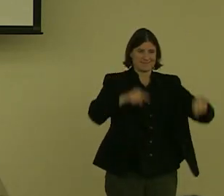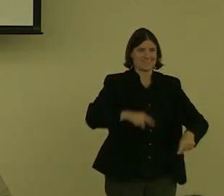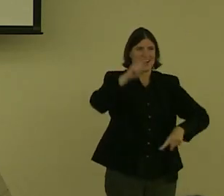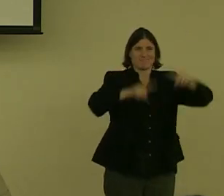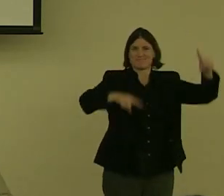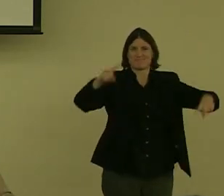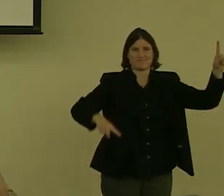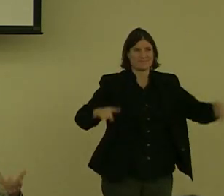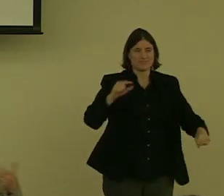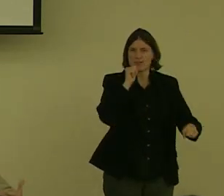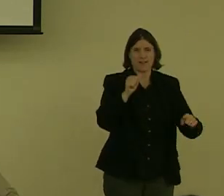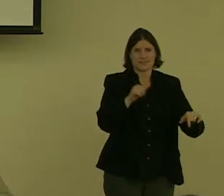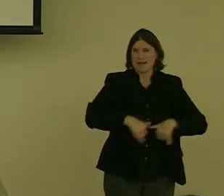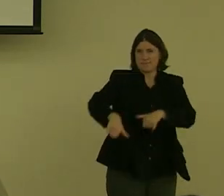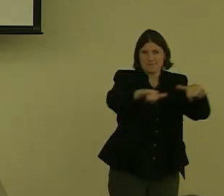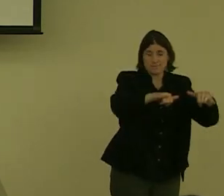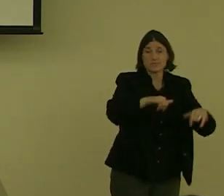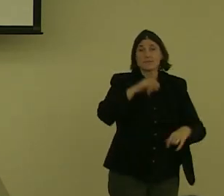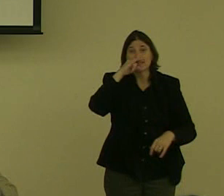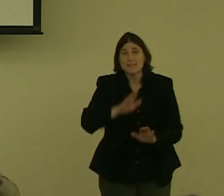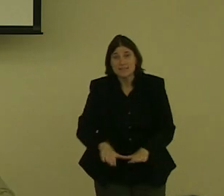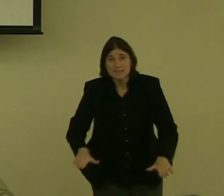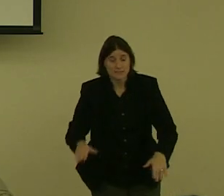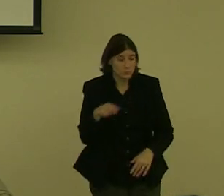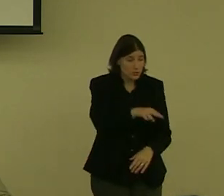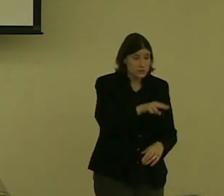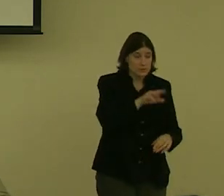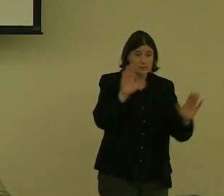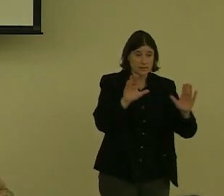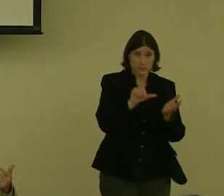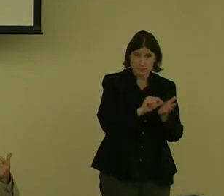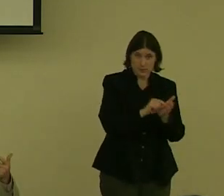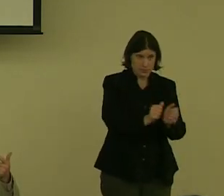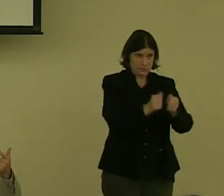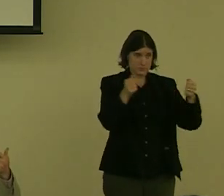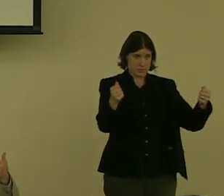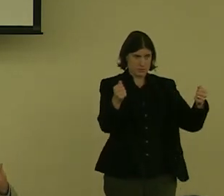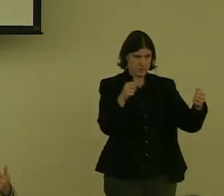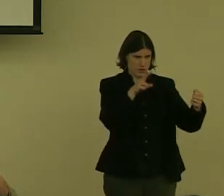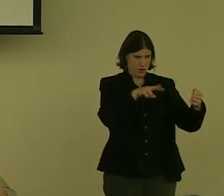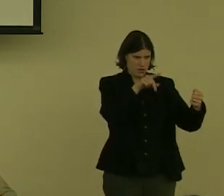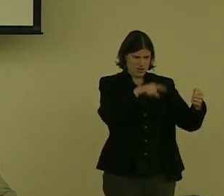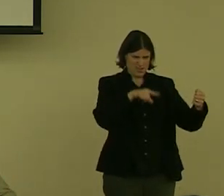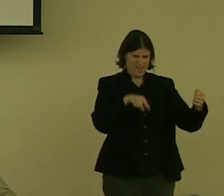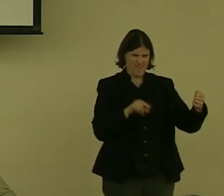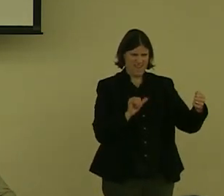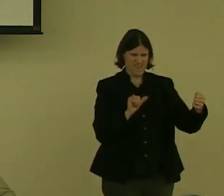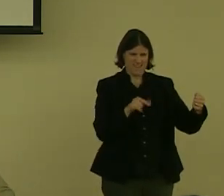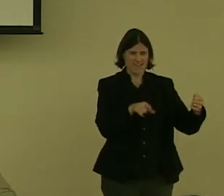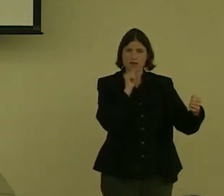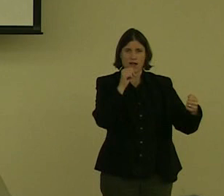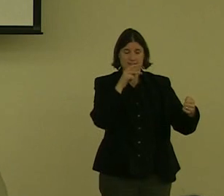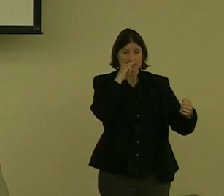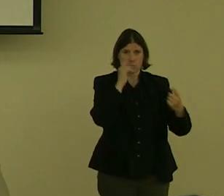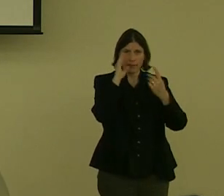what's okay and what's, yeah. And this is all comics. That's the fun part of it. It subverts their expectations, and I like watching them see that happen with themselves.